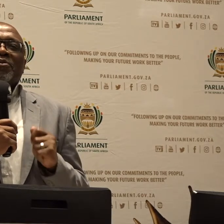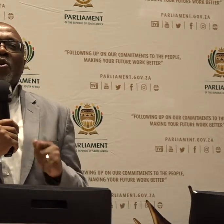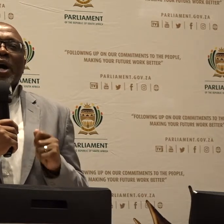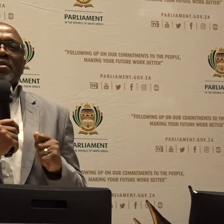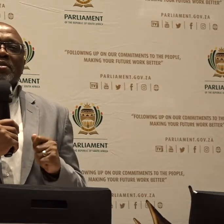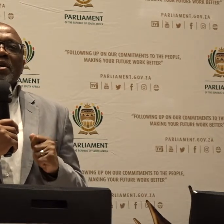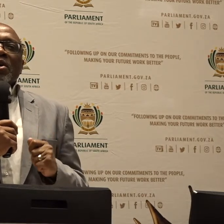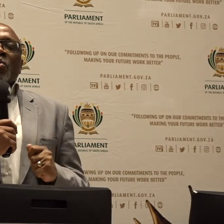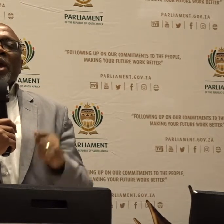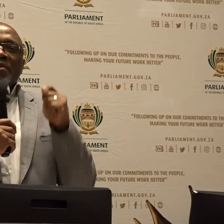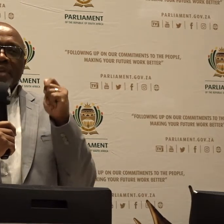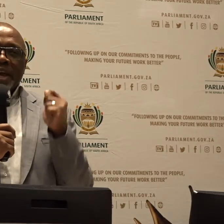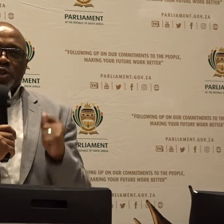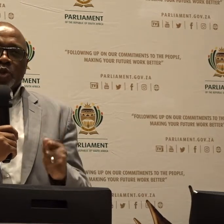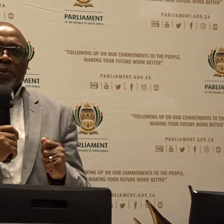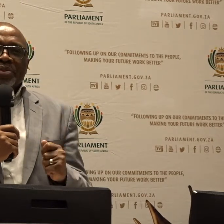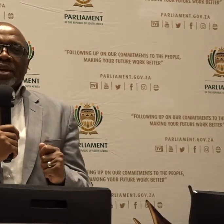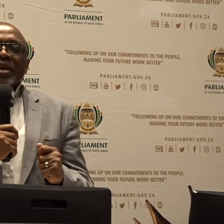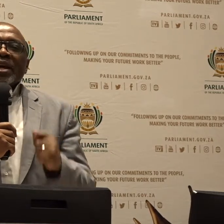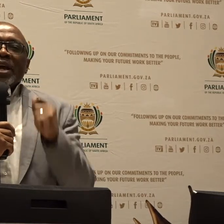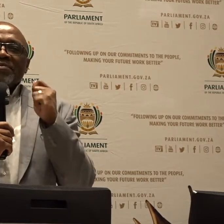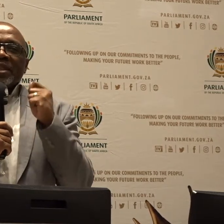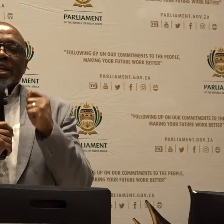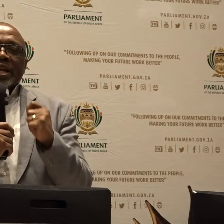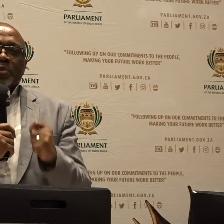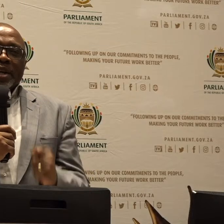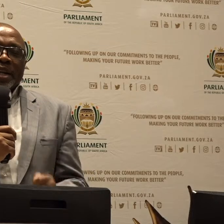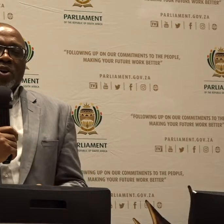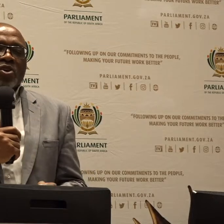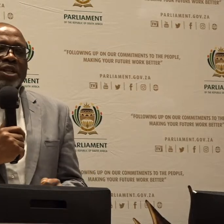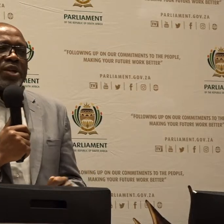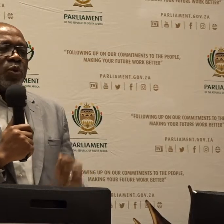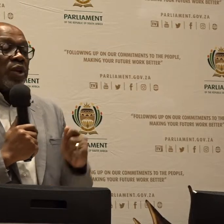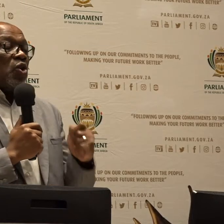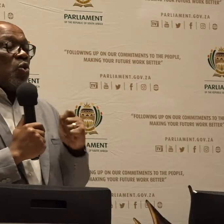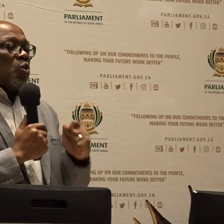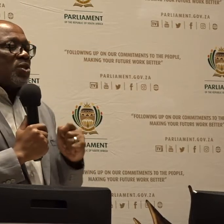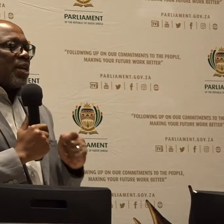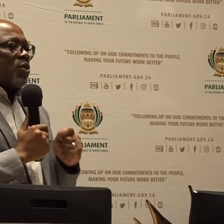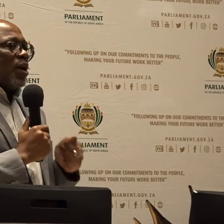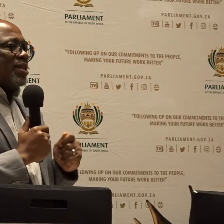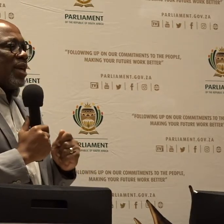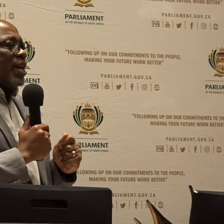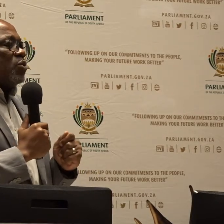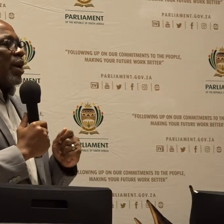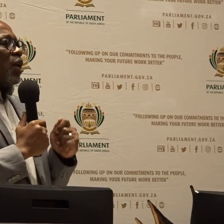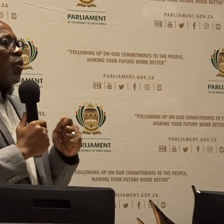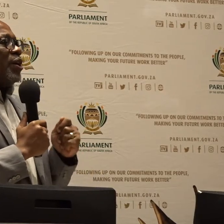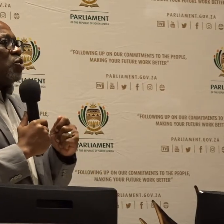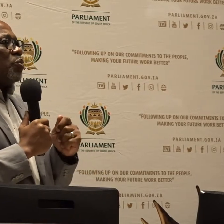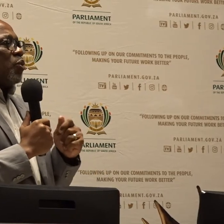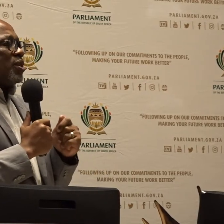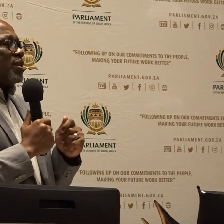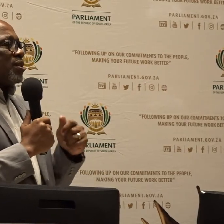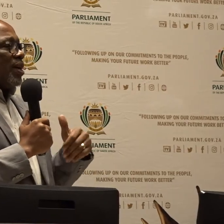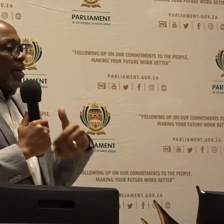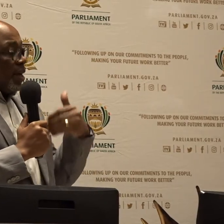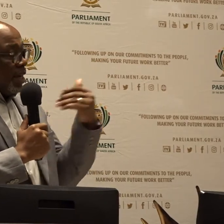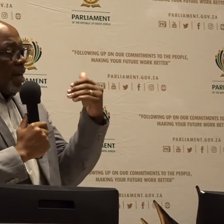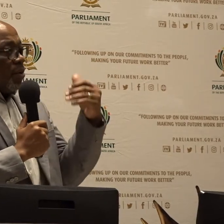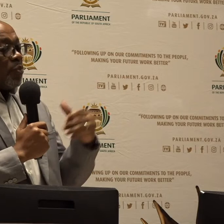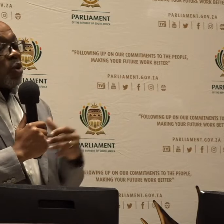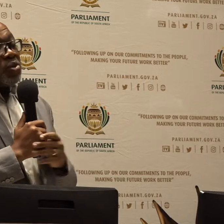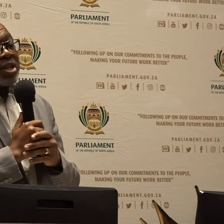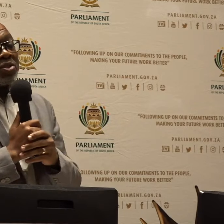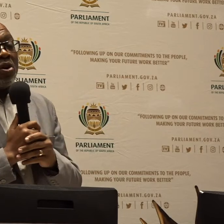the bill before us we have had you everything has been recorded we know who said what and we are going to put it